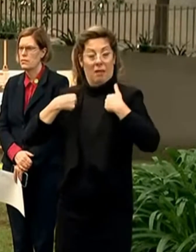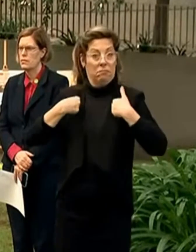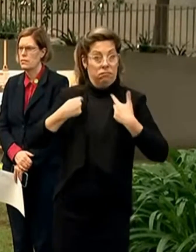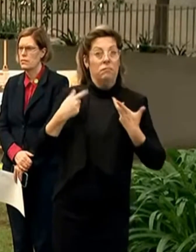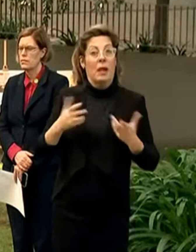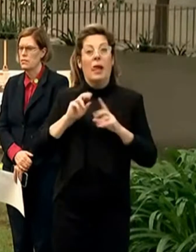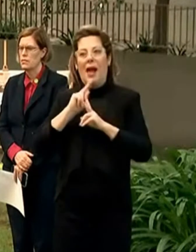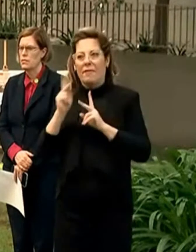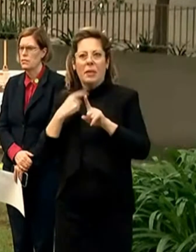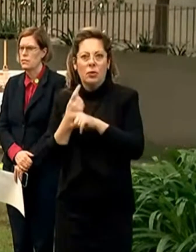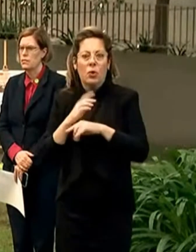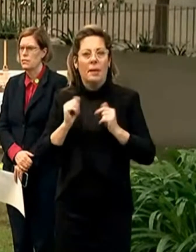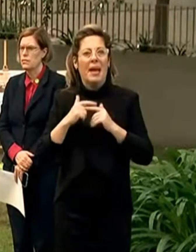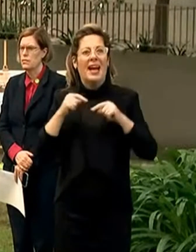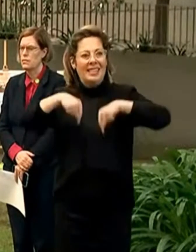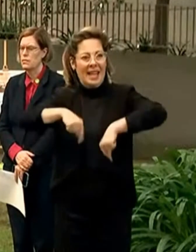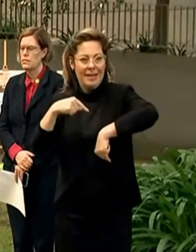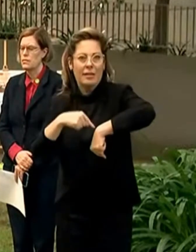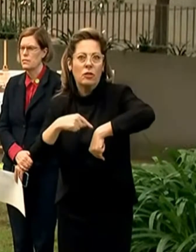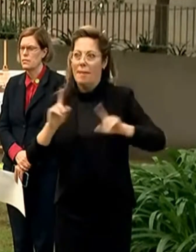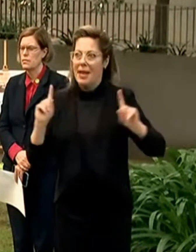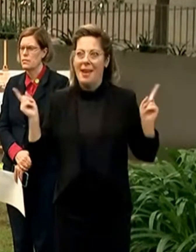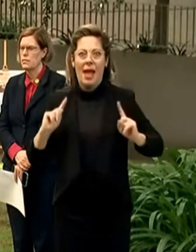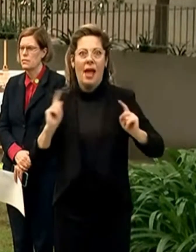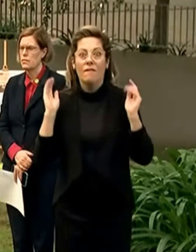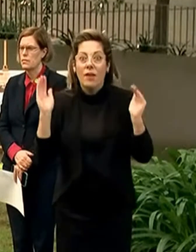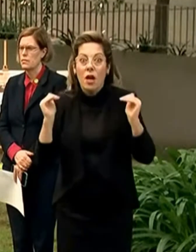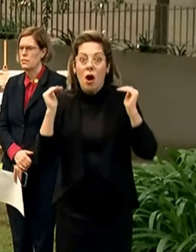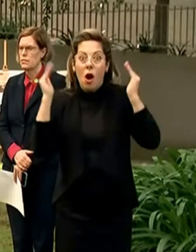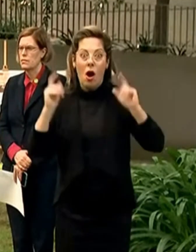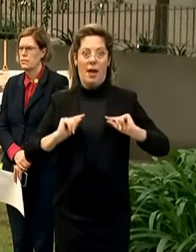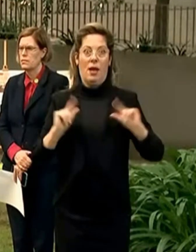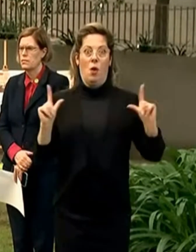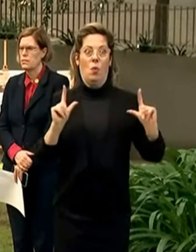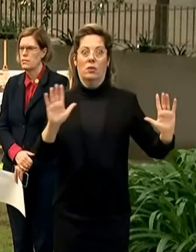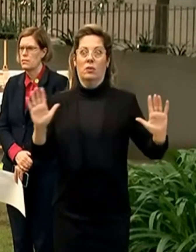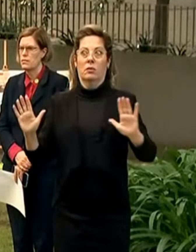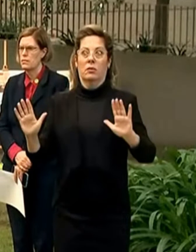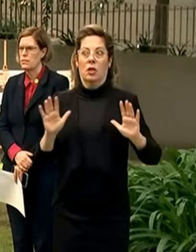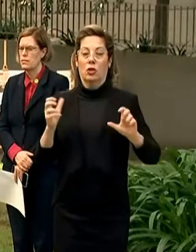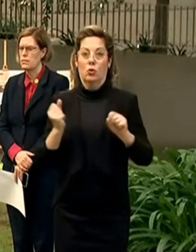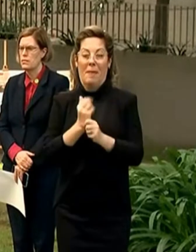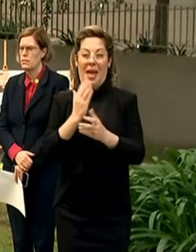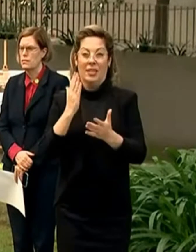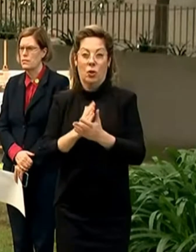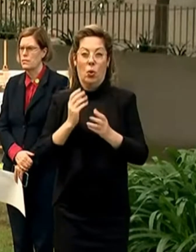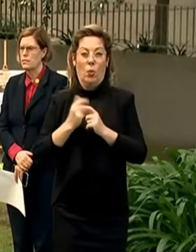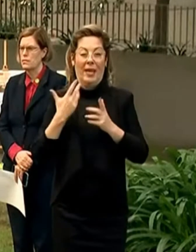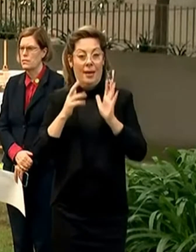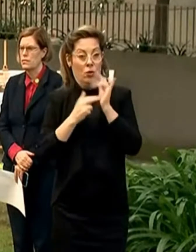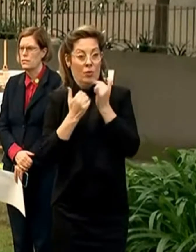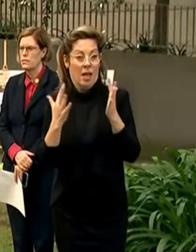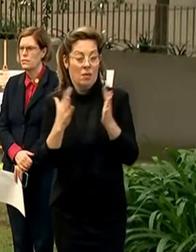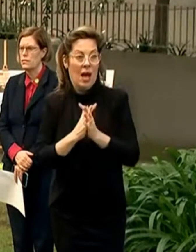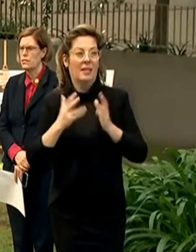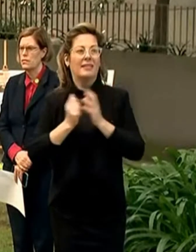how critical it is for us to make sure that we get through the next few weeks by holding the line as we are. And that is part of